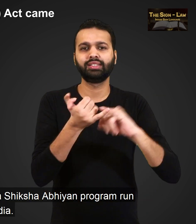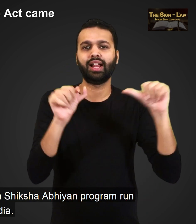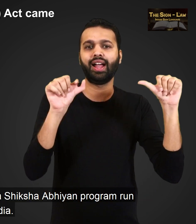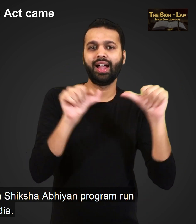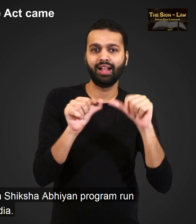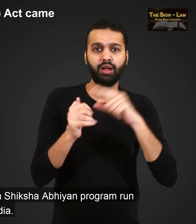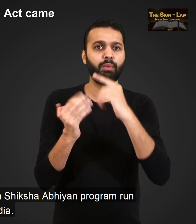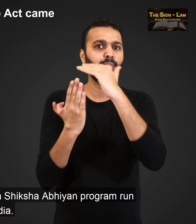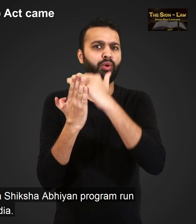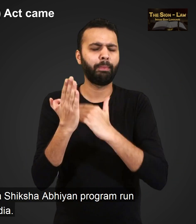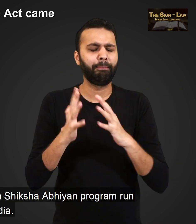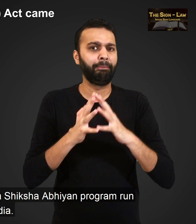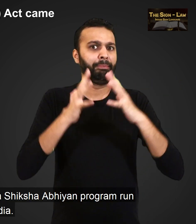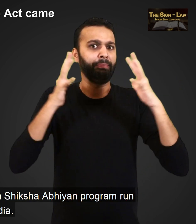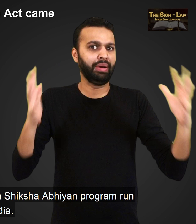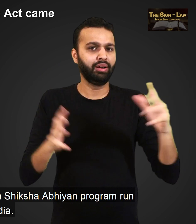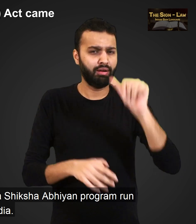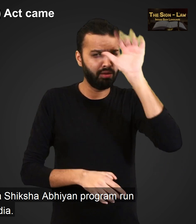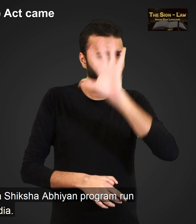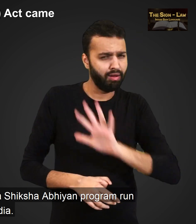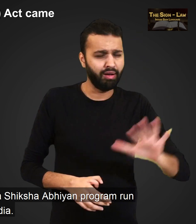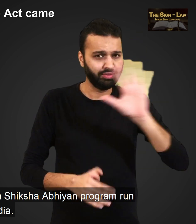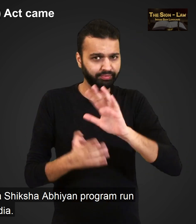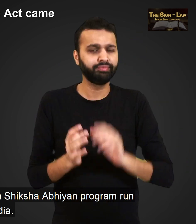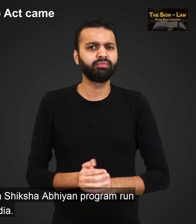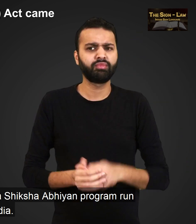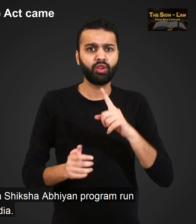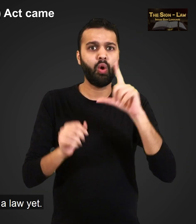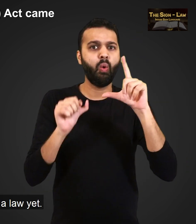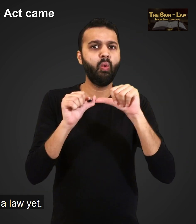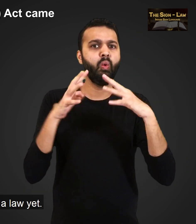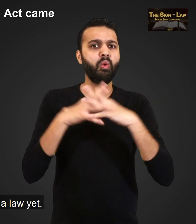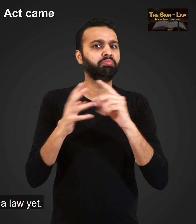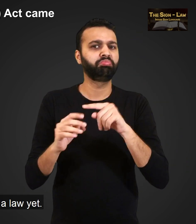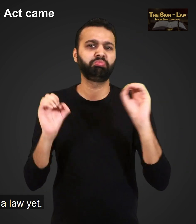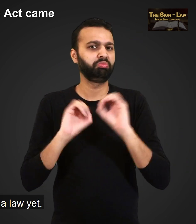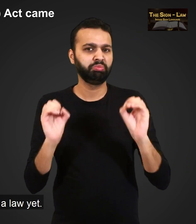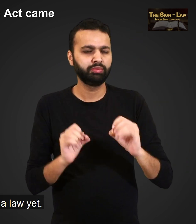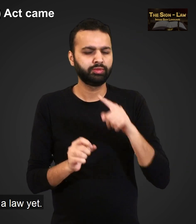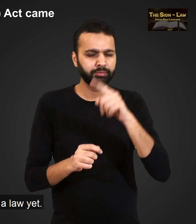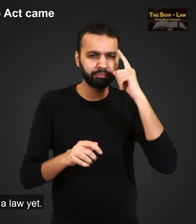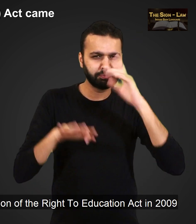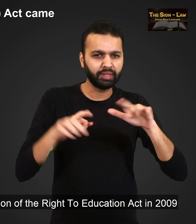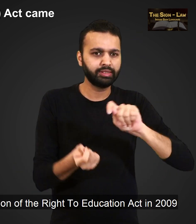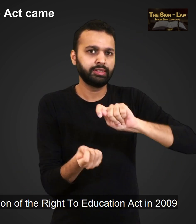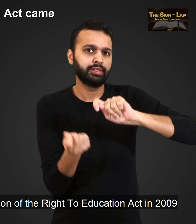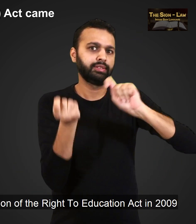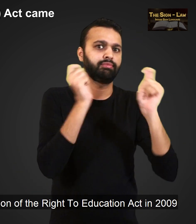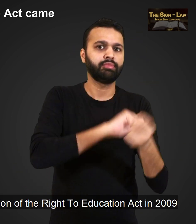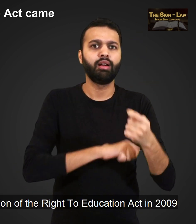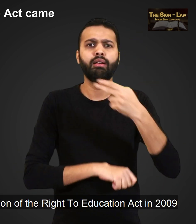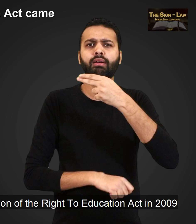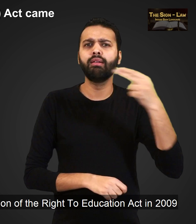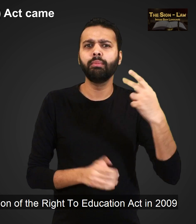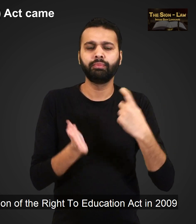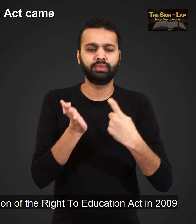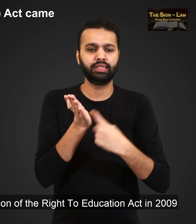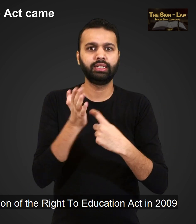Sarva-Shiksha-Abhiyan program run all over India. But, it still wasn't a law yet. It was